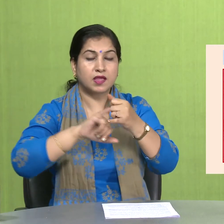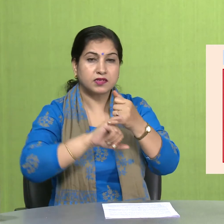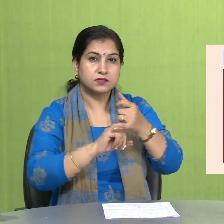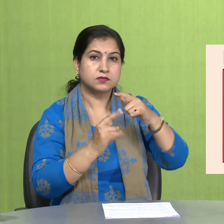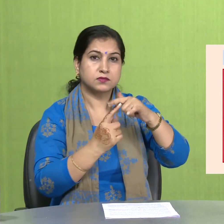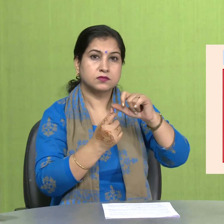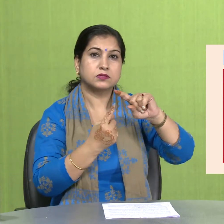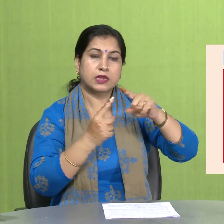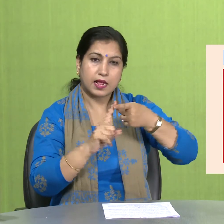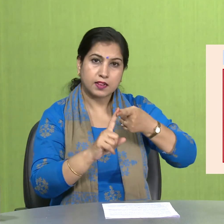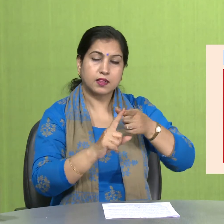assemblies.